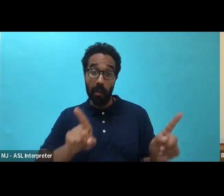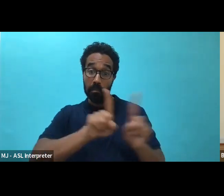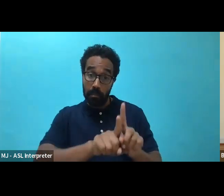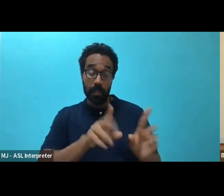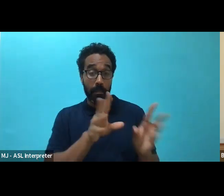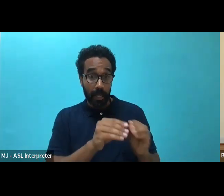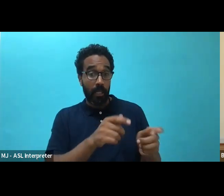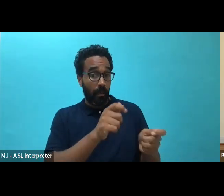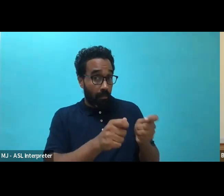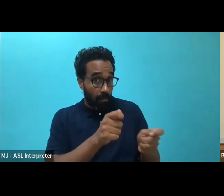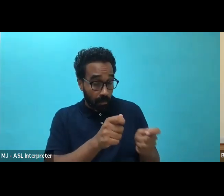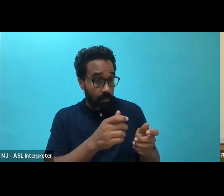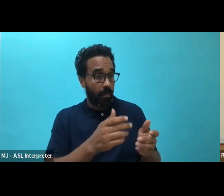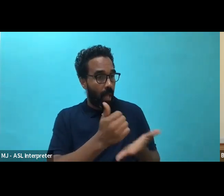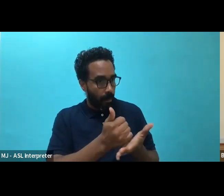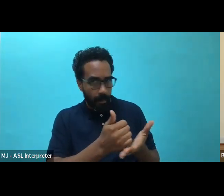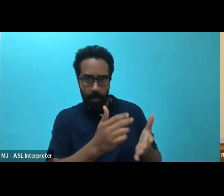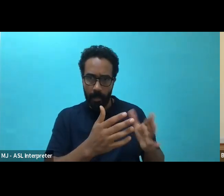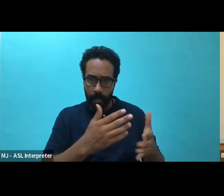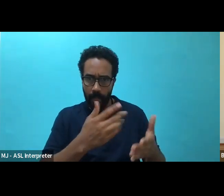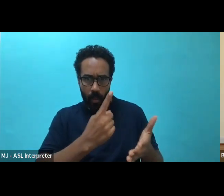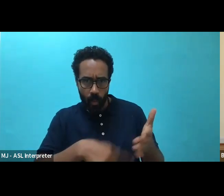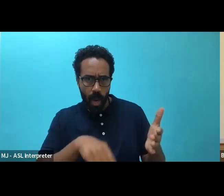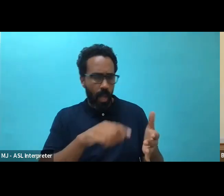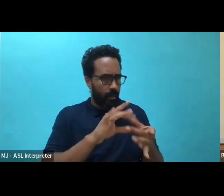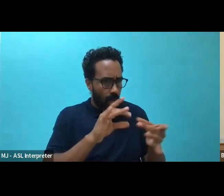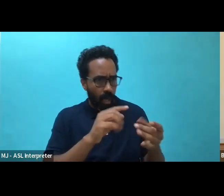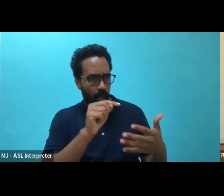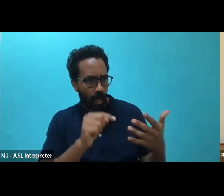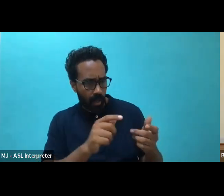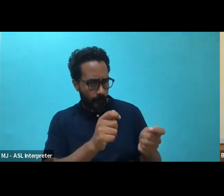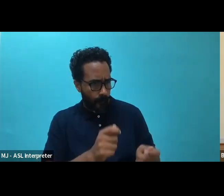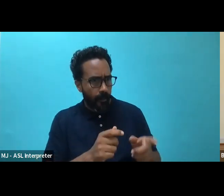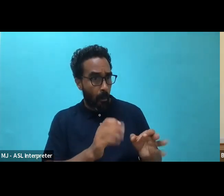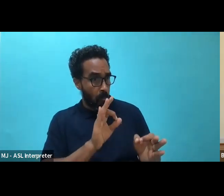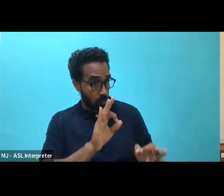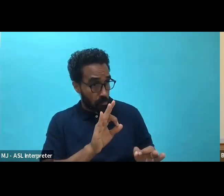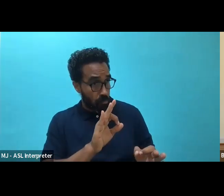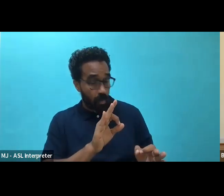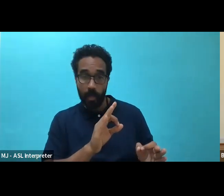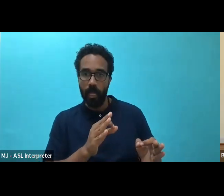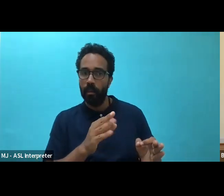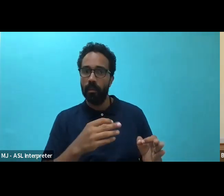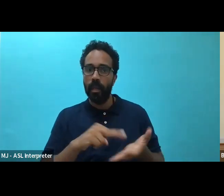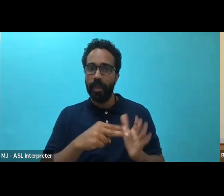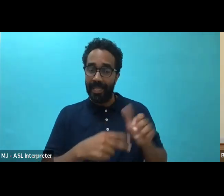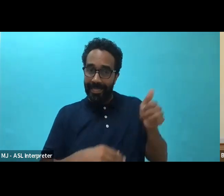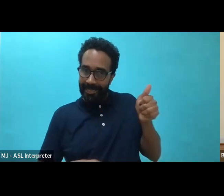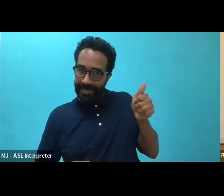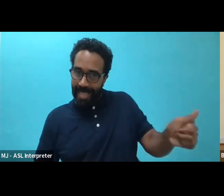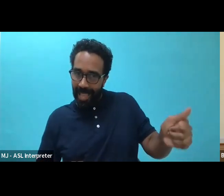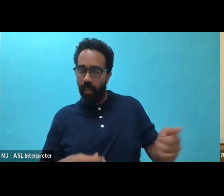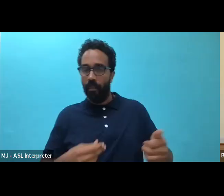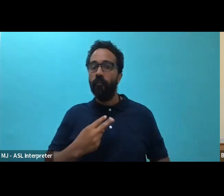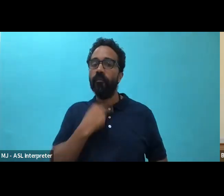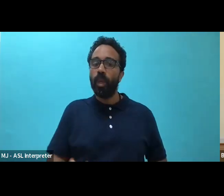sounds good, make sure it addresses what needs to be addressed, and help them, give them a voice to speak to the city